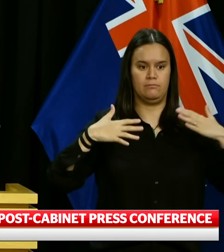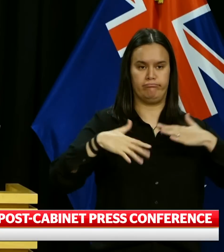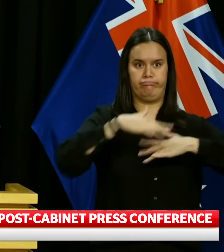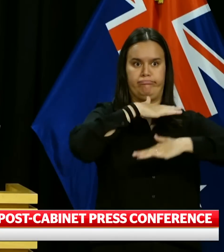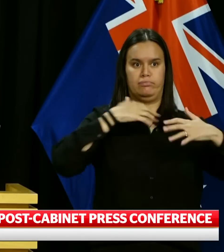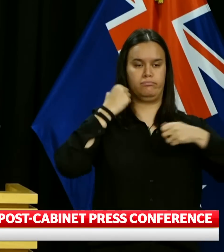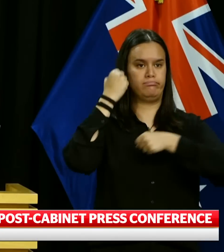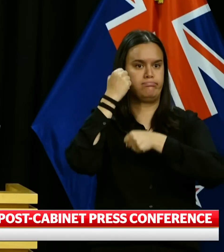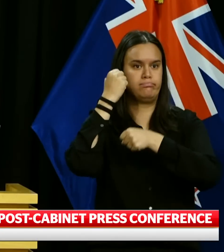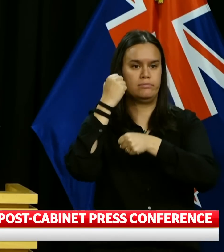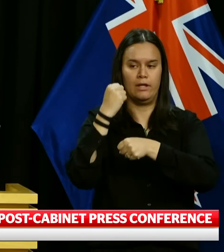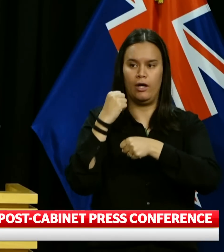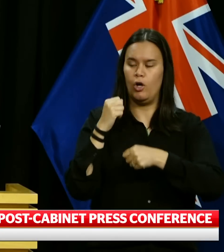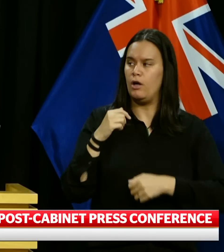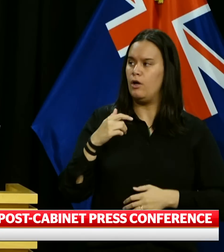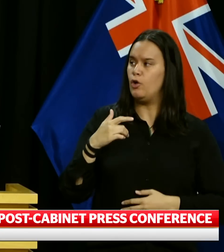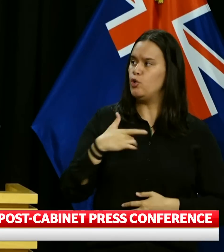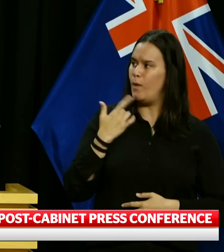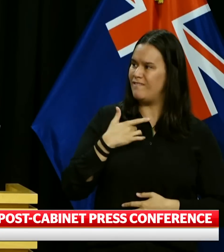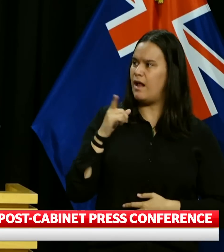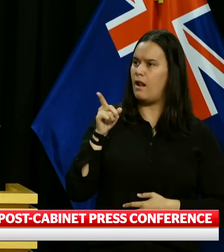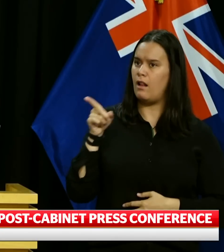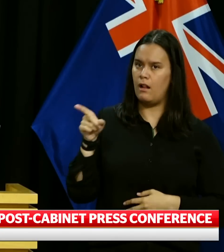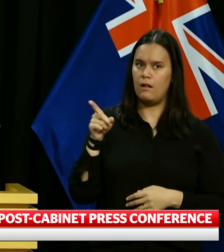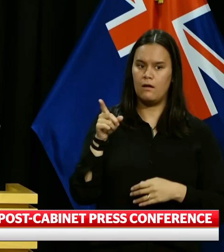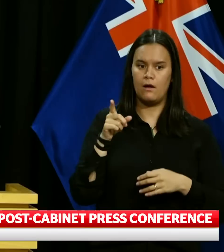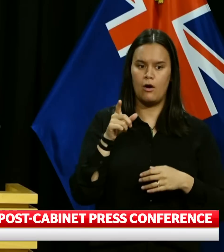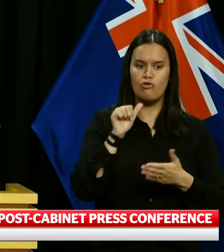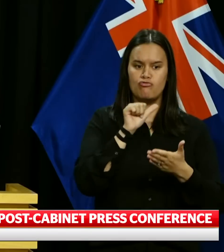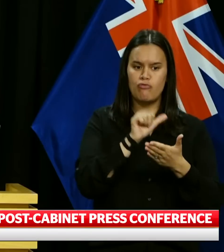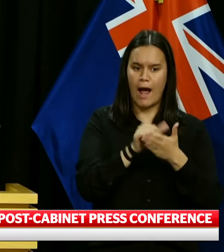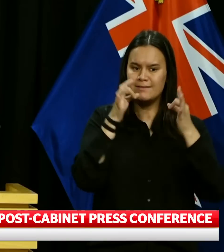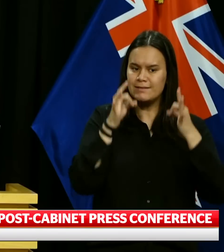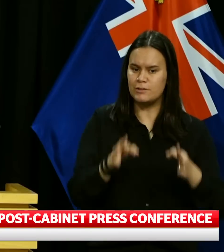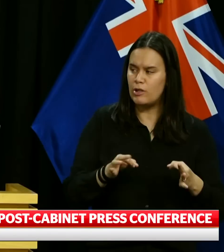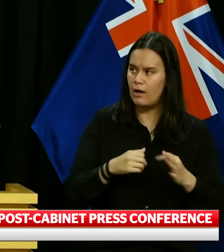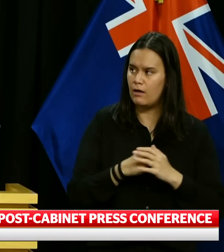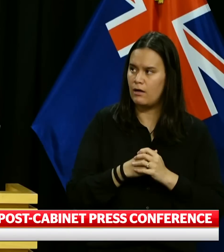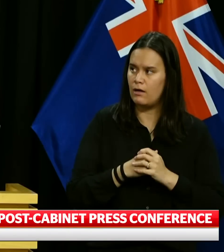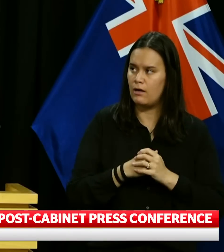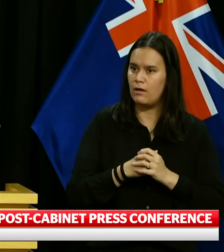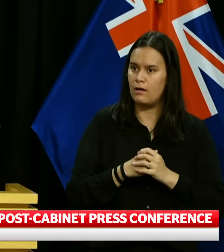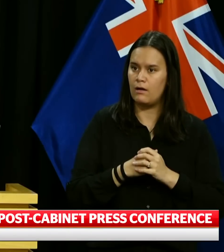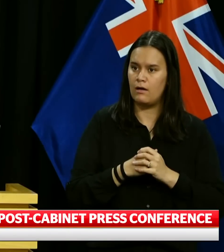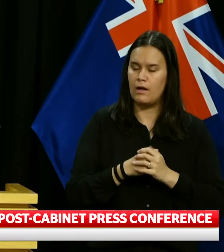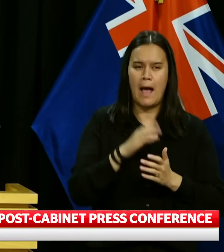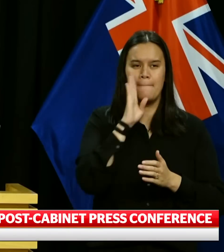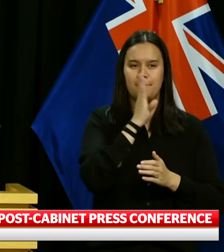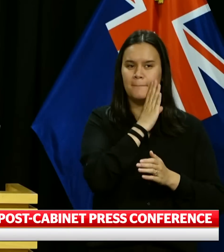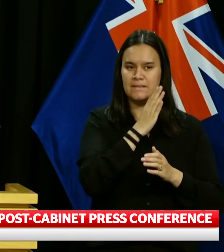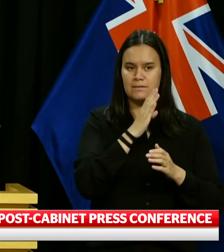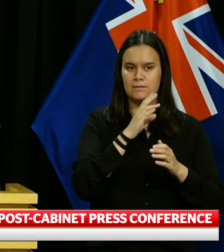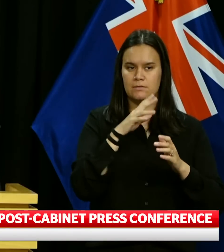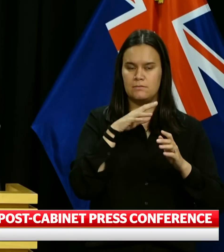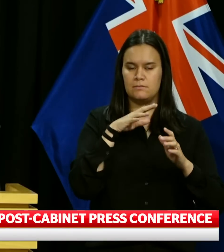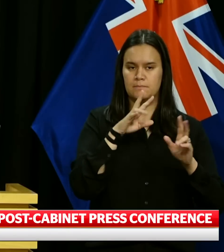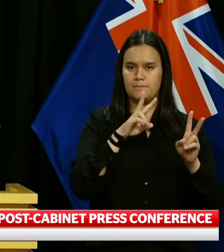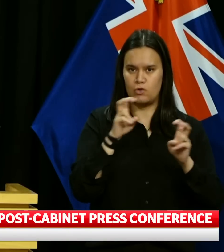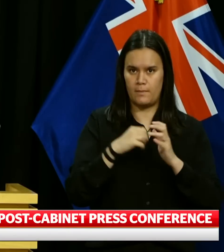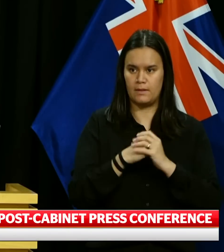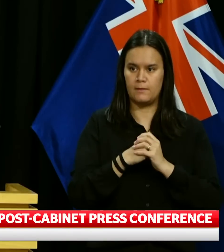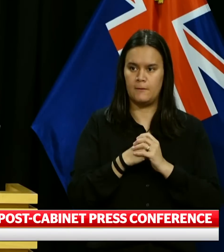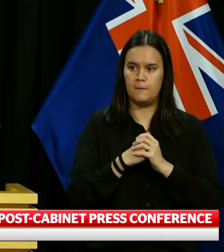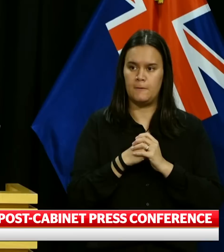and cause you to reflect on whether or not that was the right decision in the end? Look, I think these things are always difficult. I think the